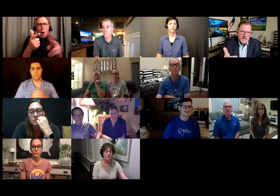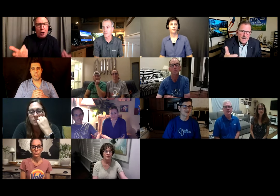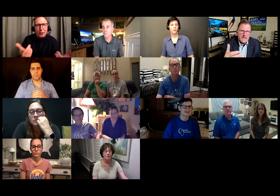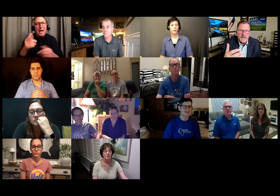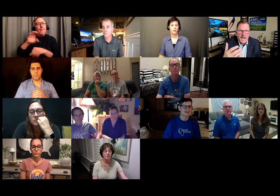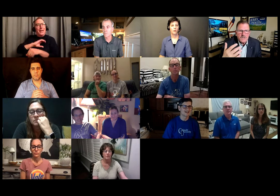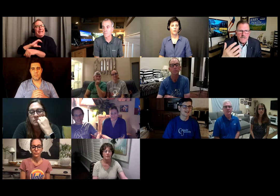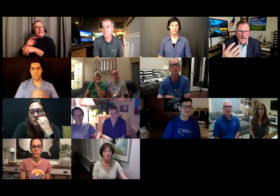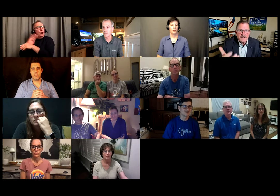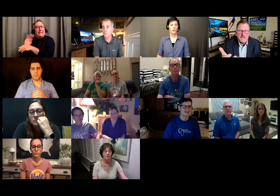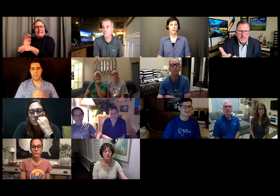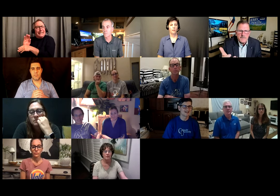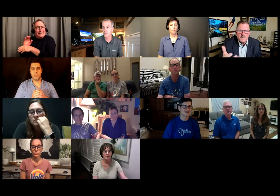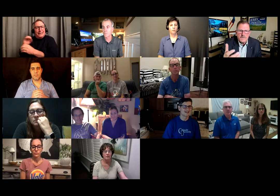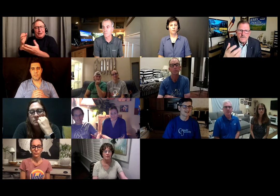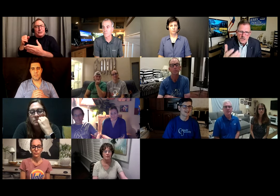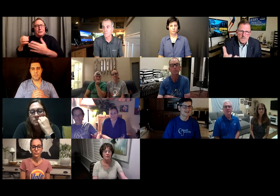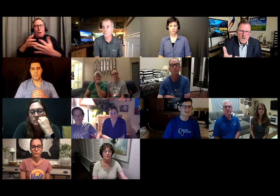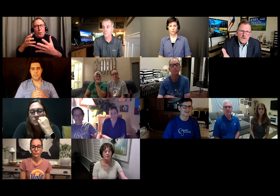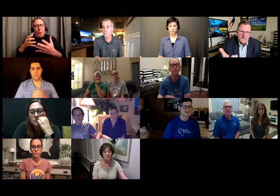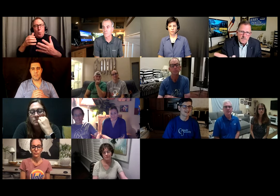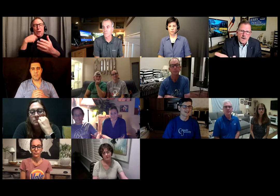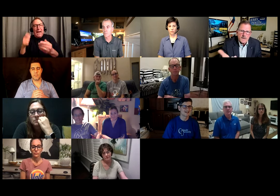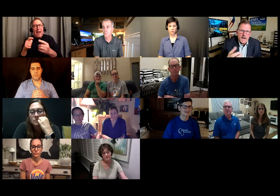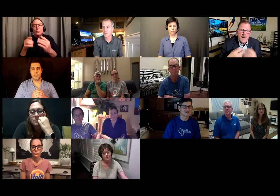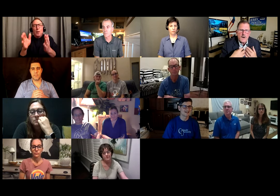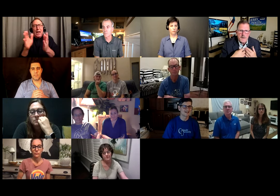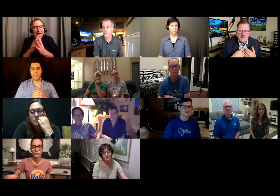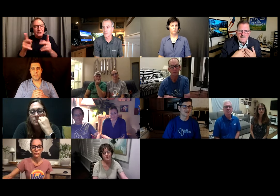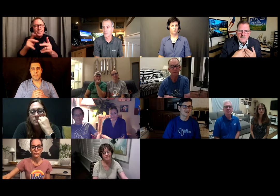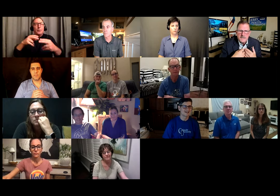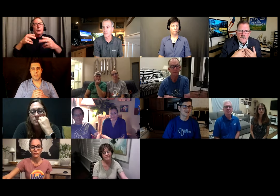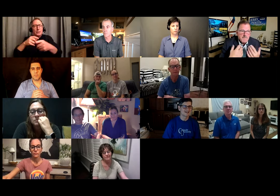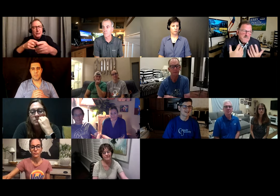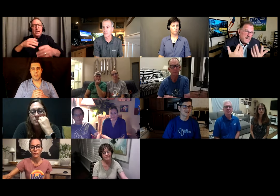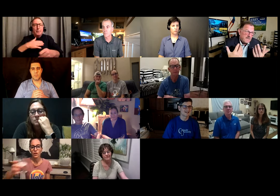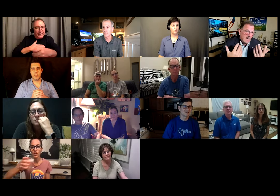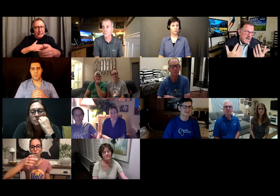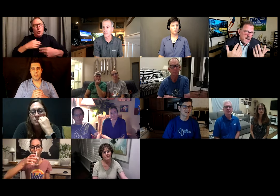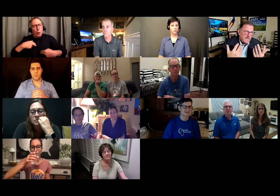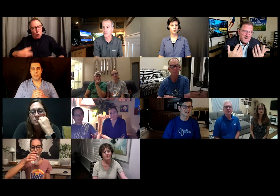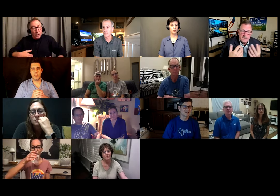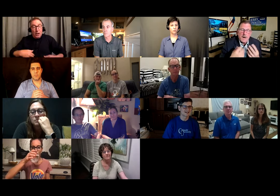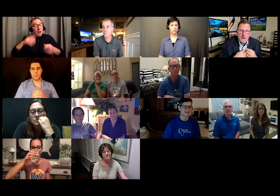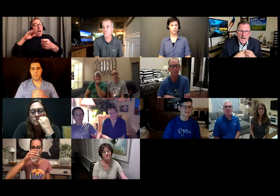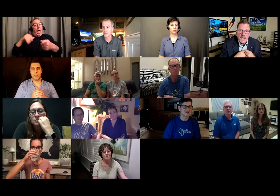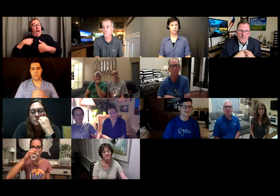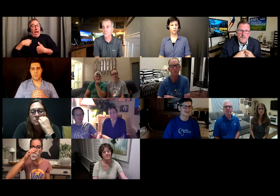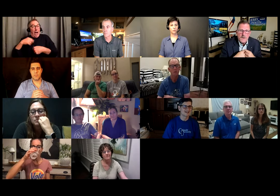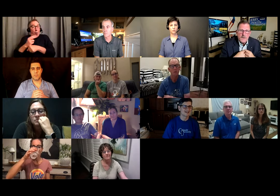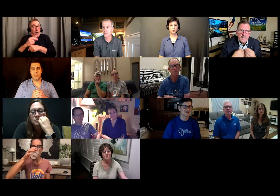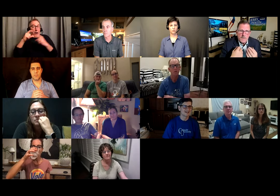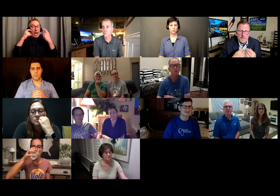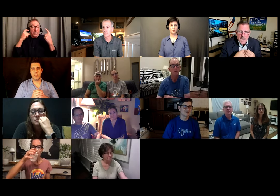educating and actually asking people for the human courtesy part. I wear a mask. I'm fairly confident about my